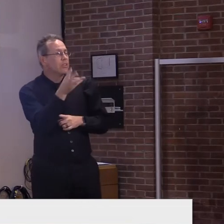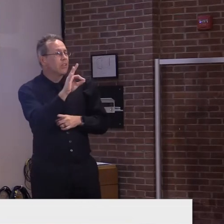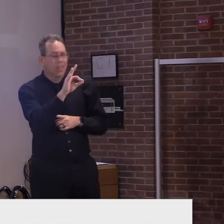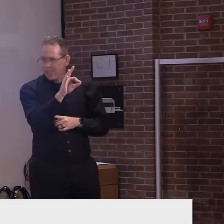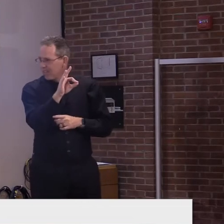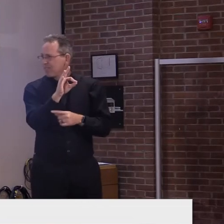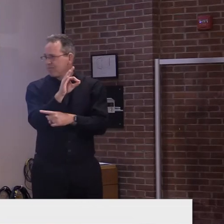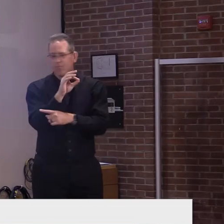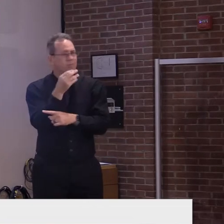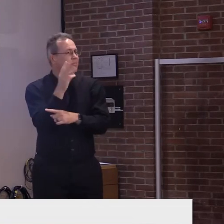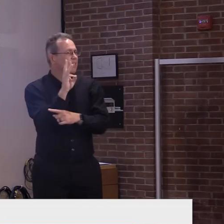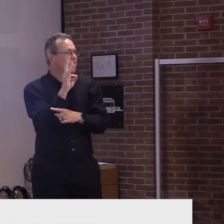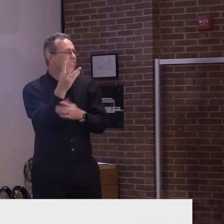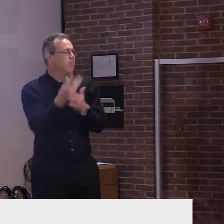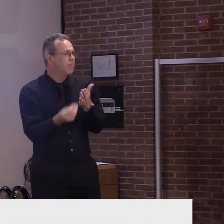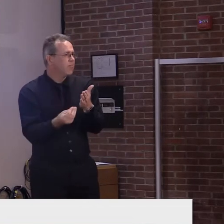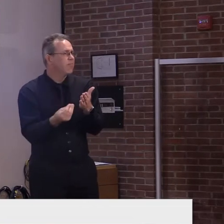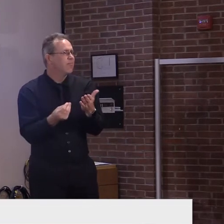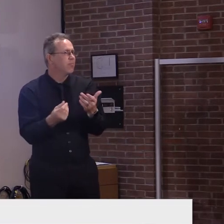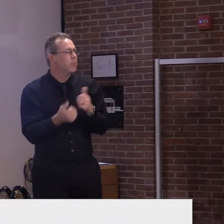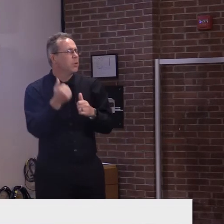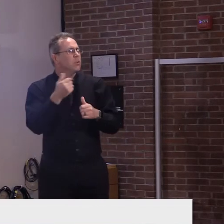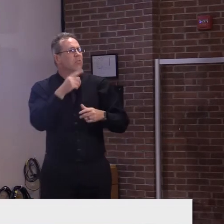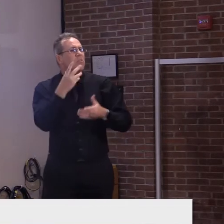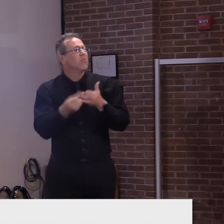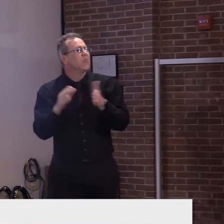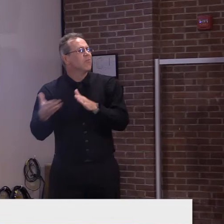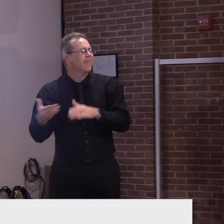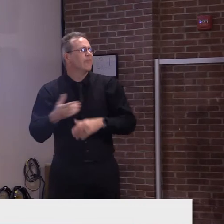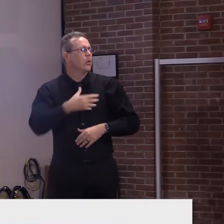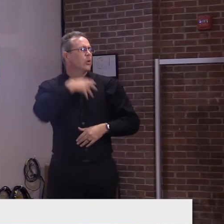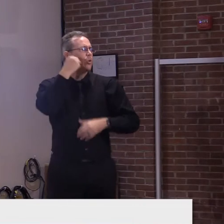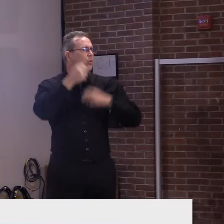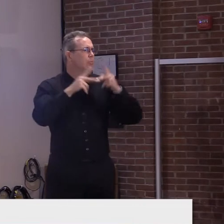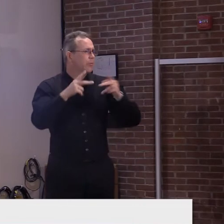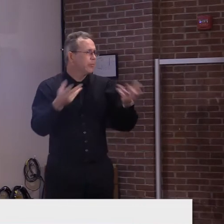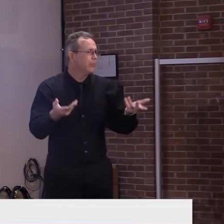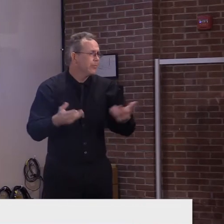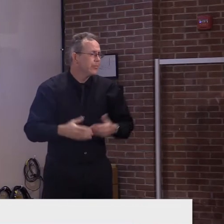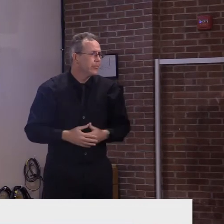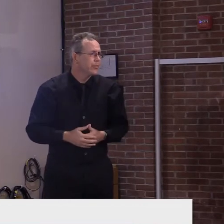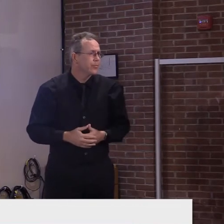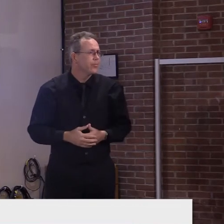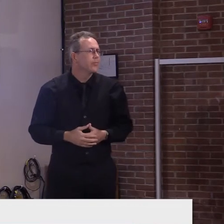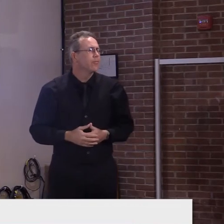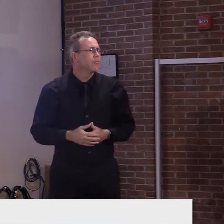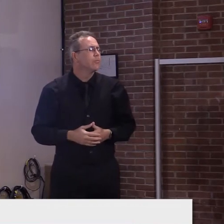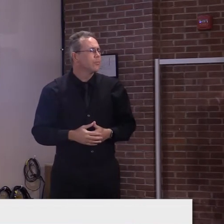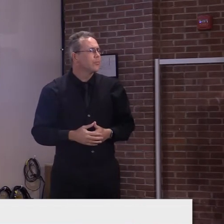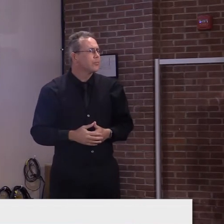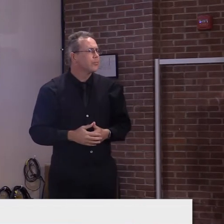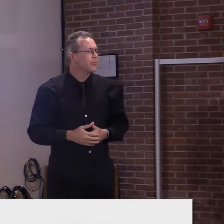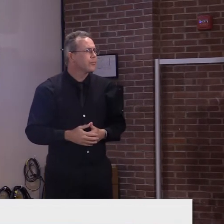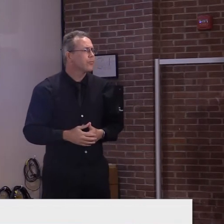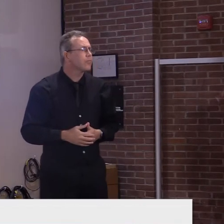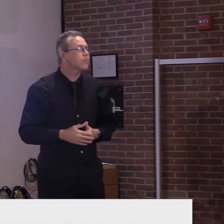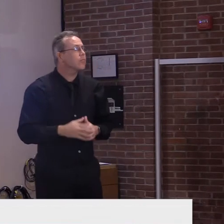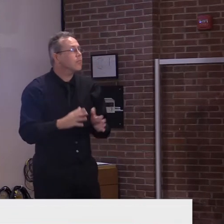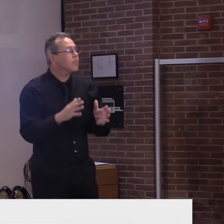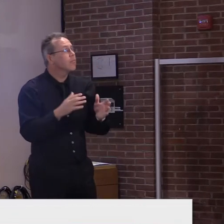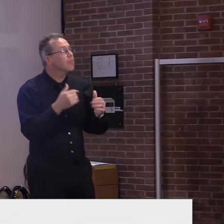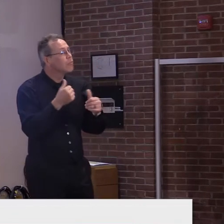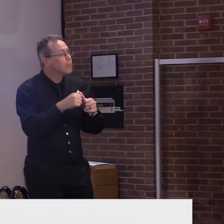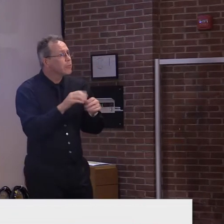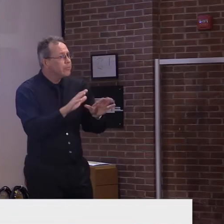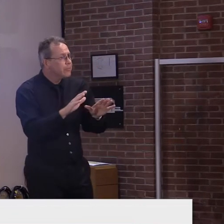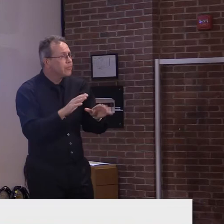older individuals. We're seeing that same case here. And also be mindful of how many cases we've reported in those different age groups